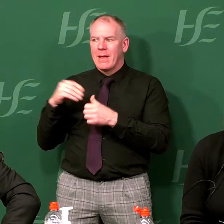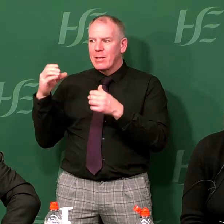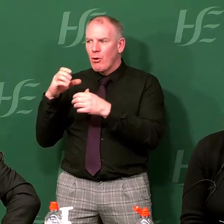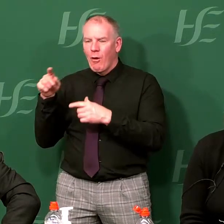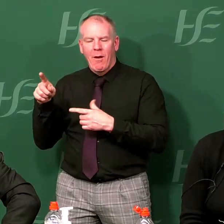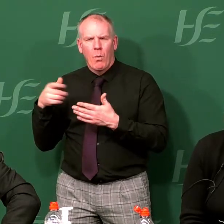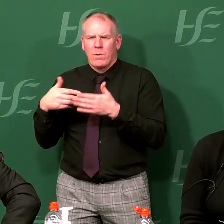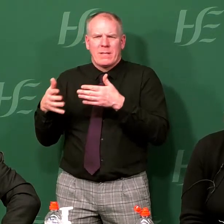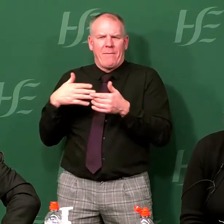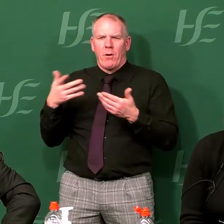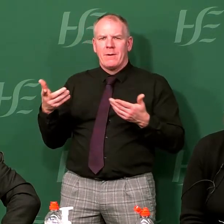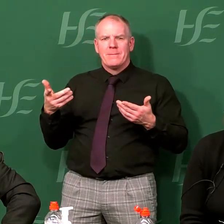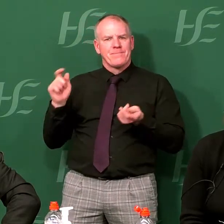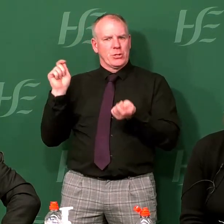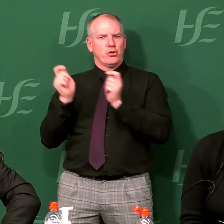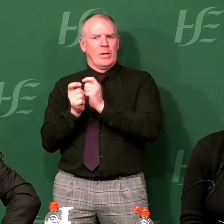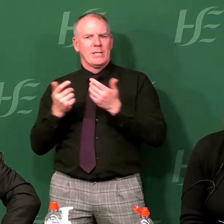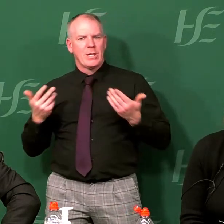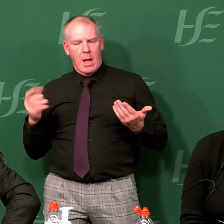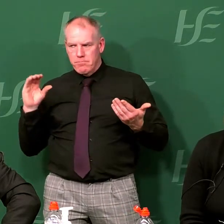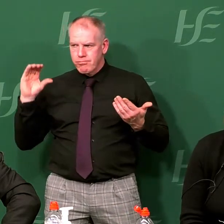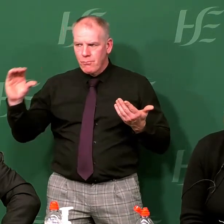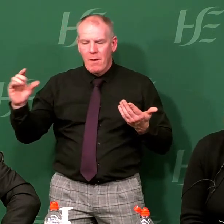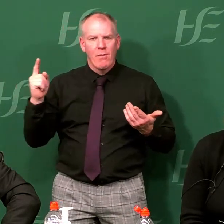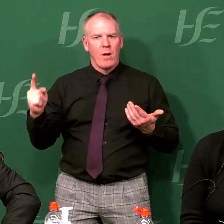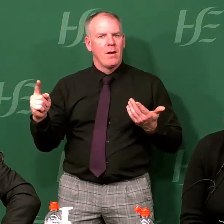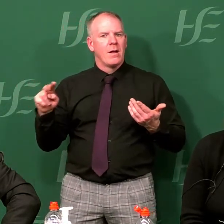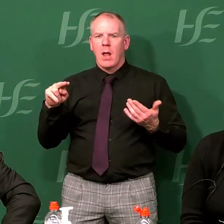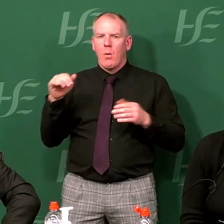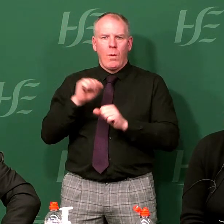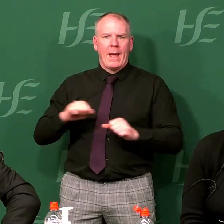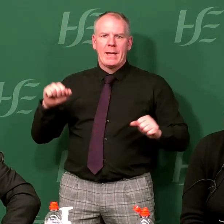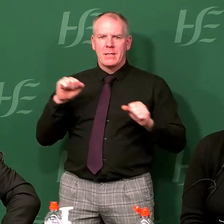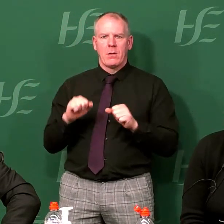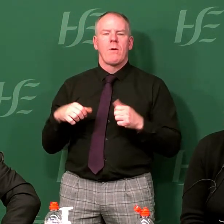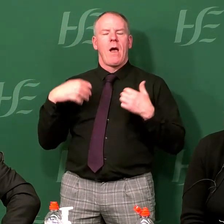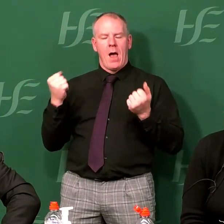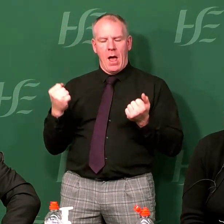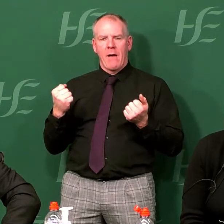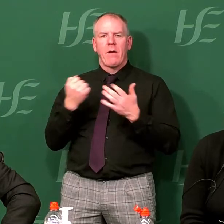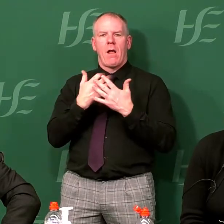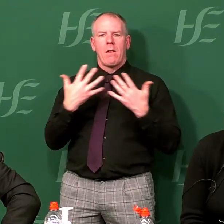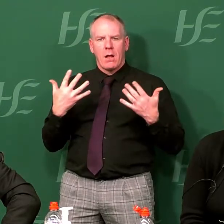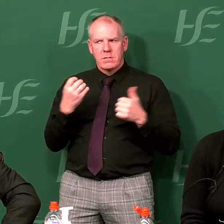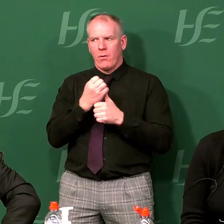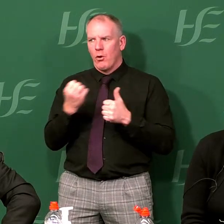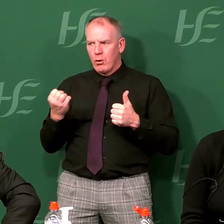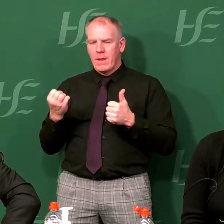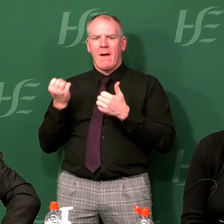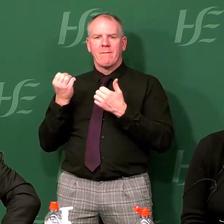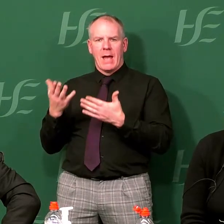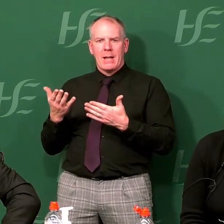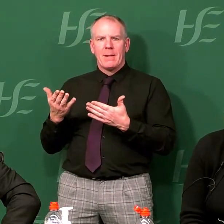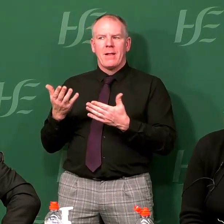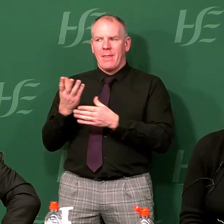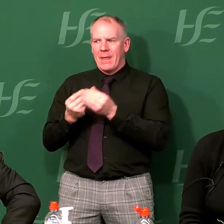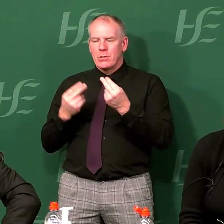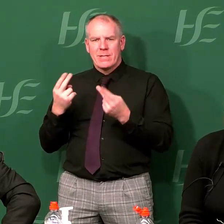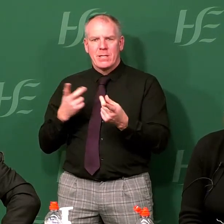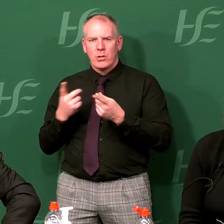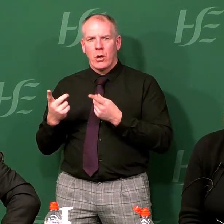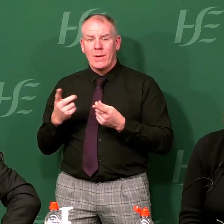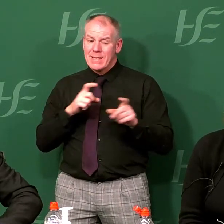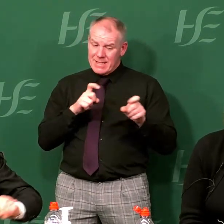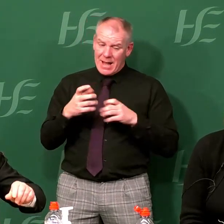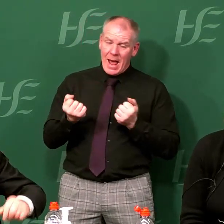or whatever. That has changed a bit now in that people aren't waiting. So we have a lot of other types of capacity available. We still have people waiting. And at the